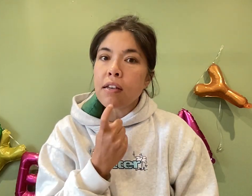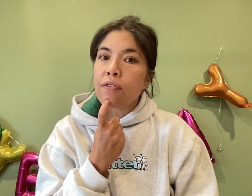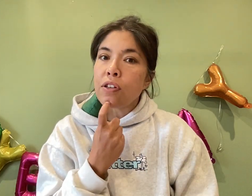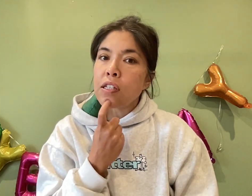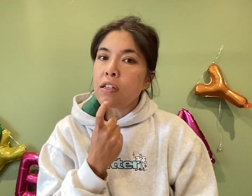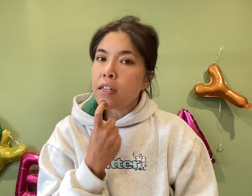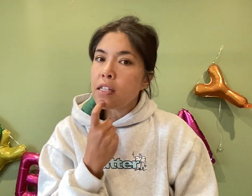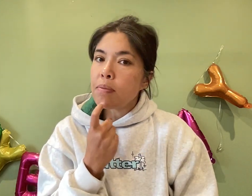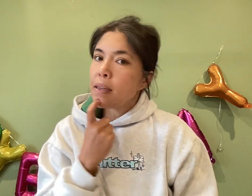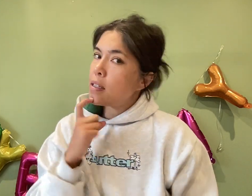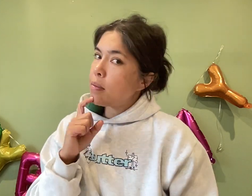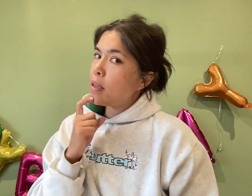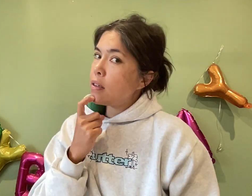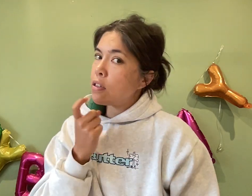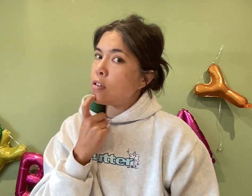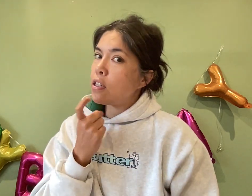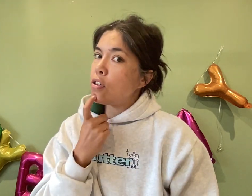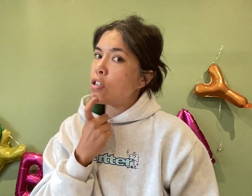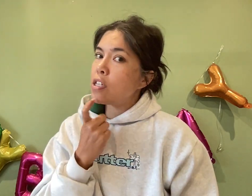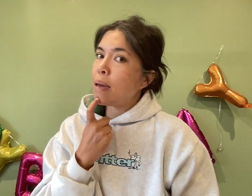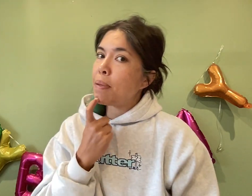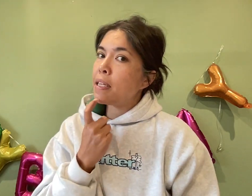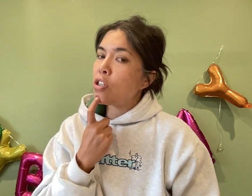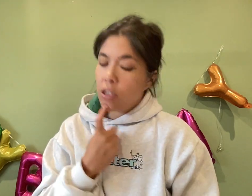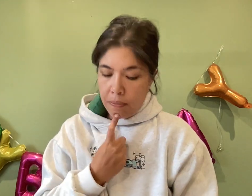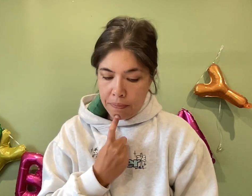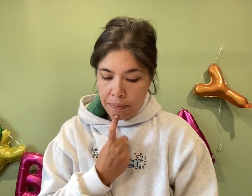you're serious about something, so that you're just tapping the chin.